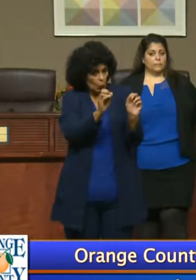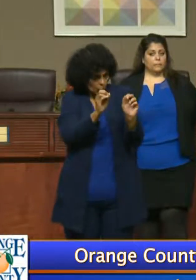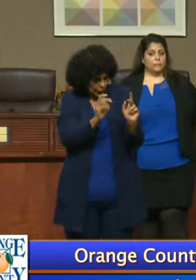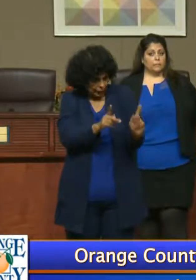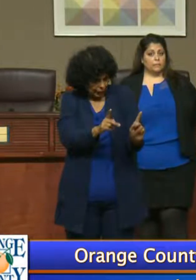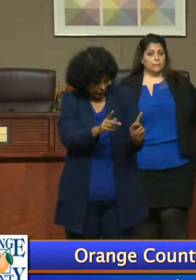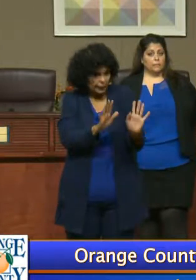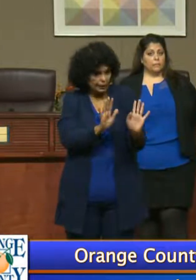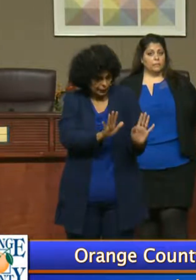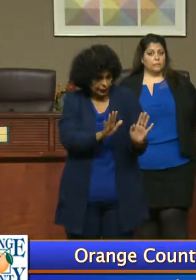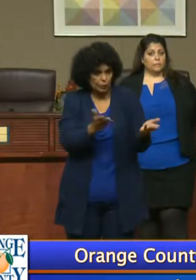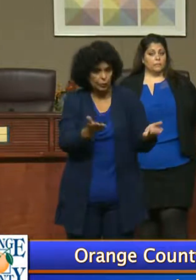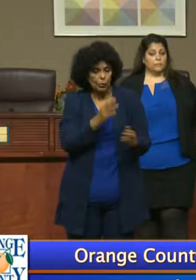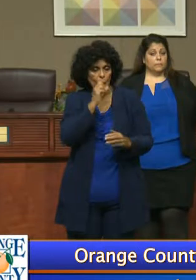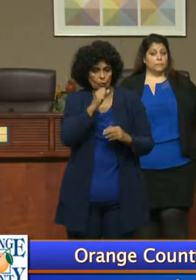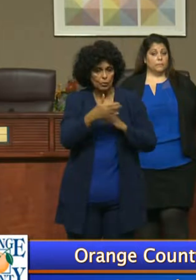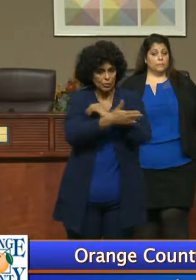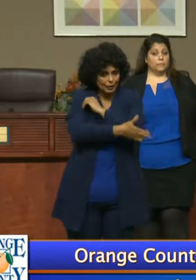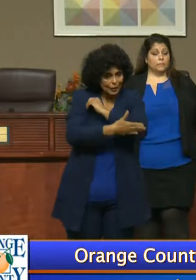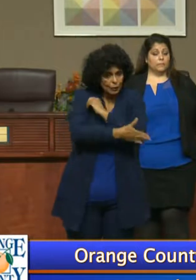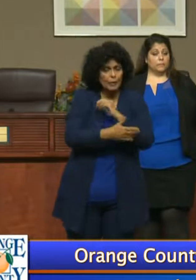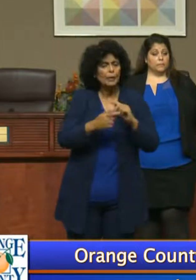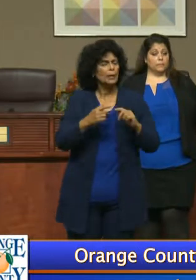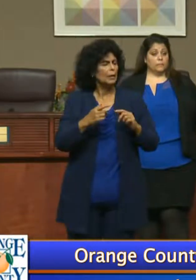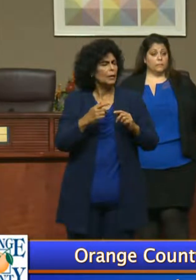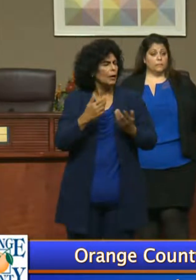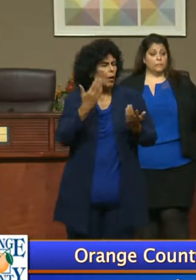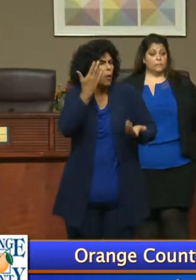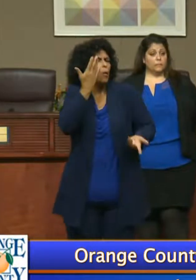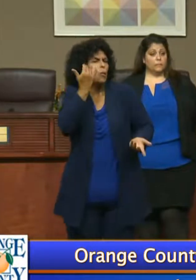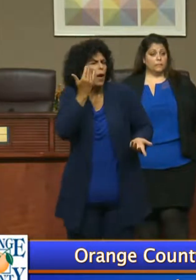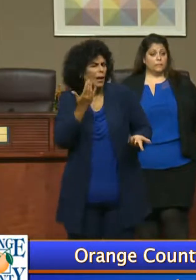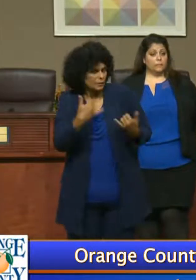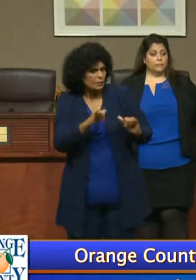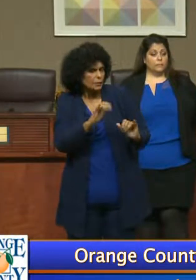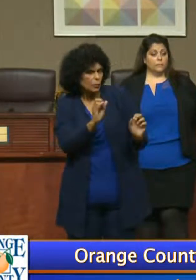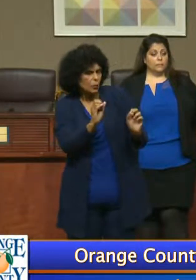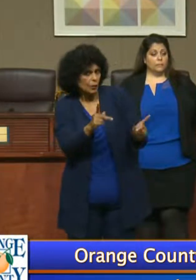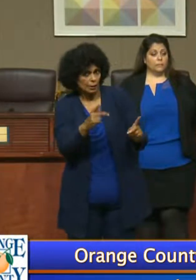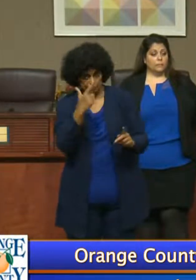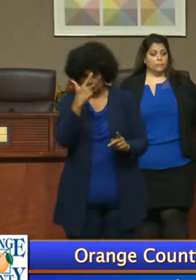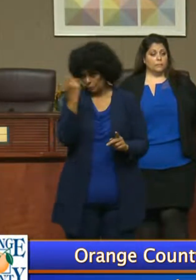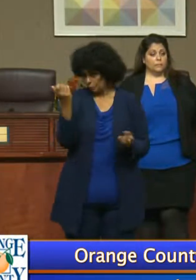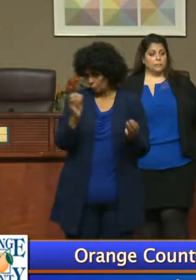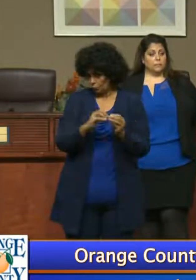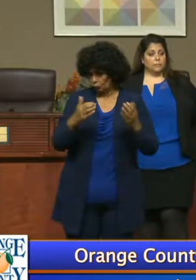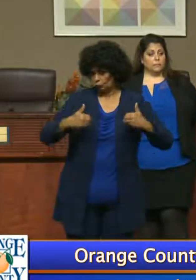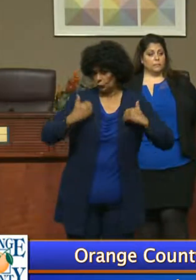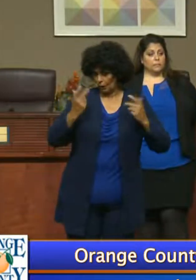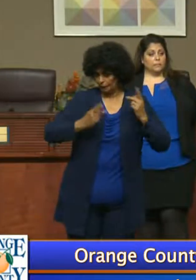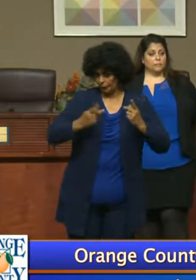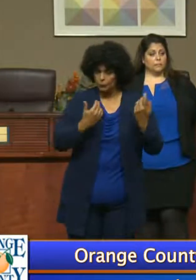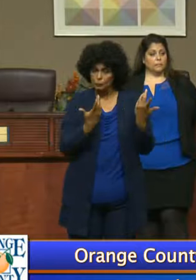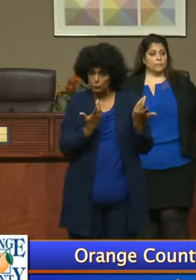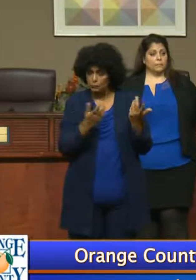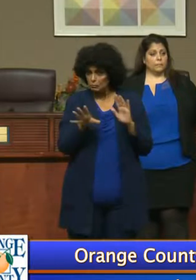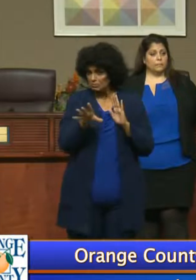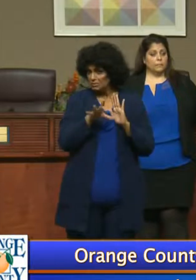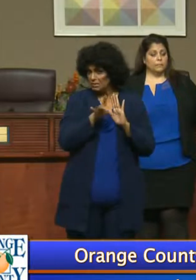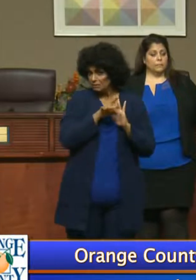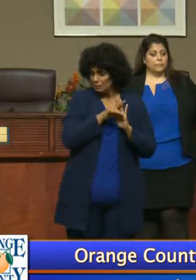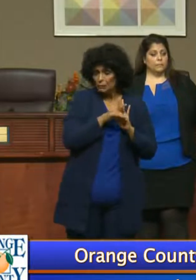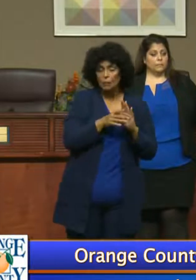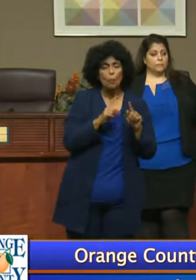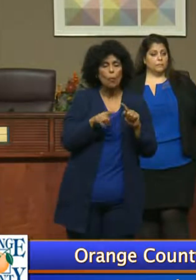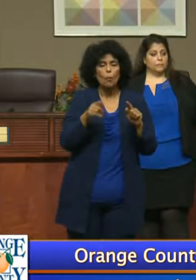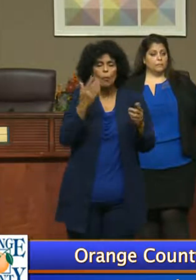people that are getting the virus? And what are your concerns with hospitalizations as we continue to see this trend of increasing numbers?